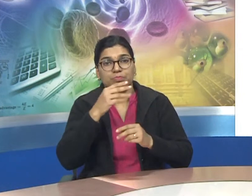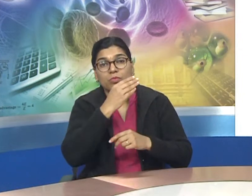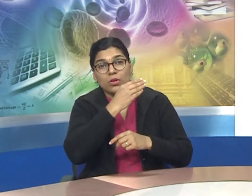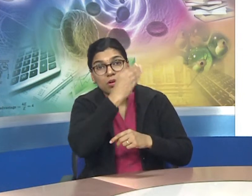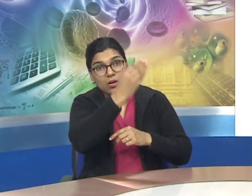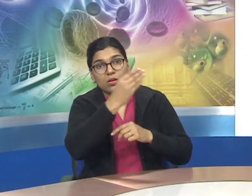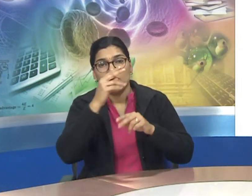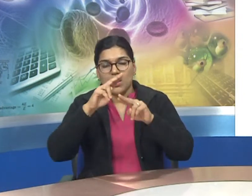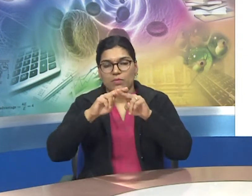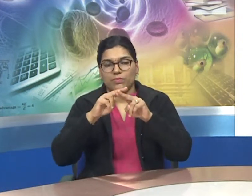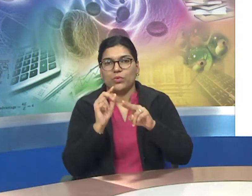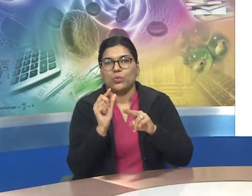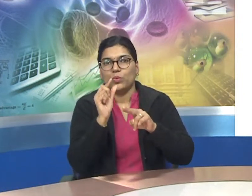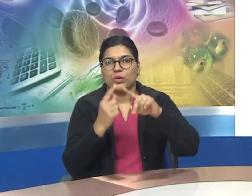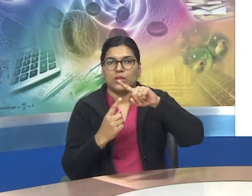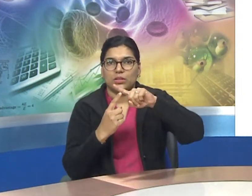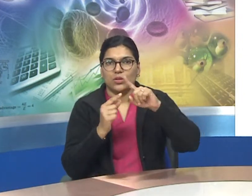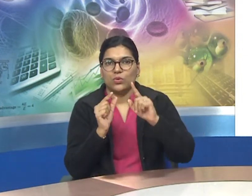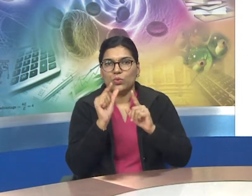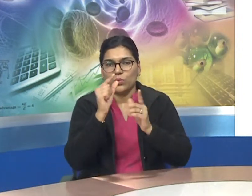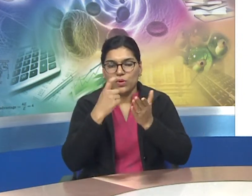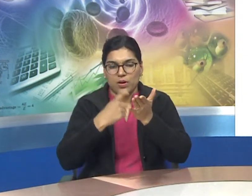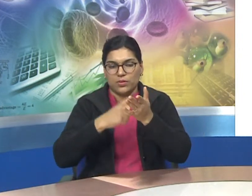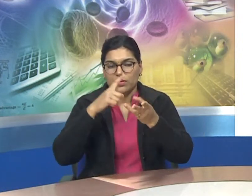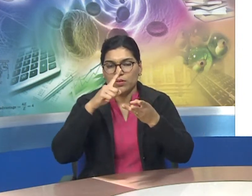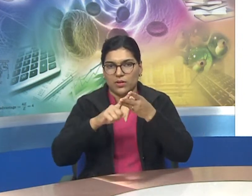There are different types of fuels we use in our society.